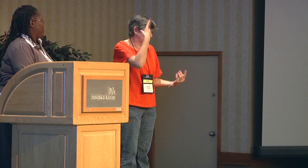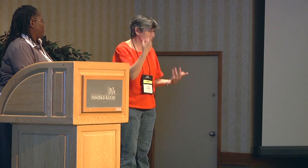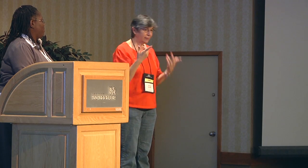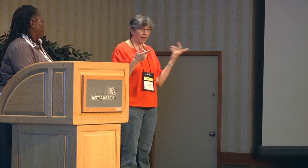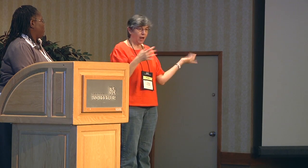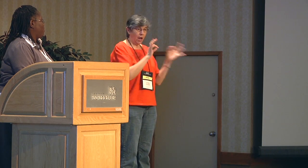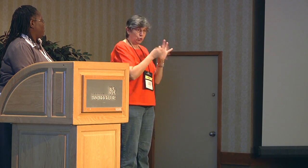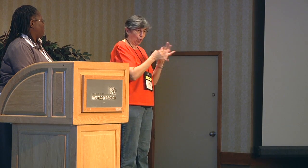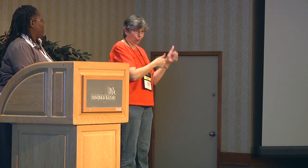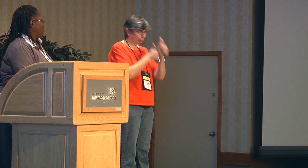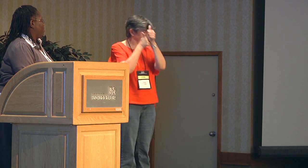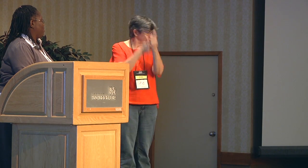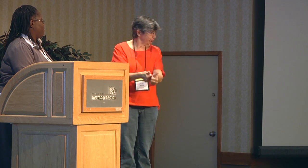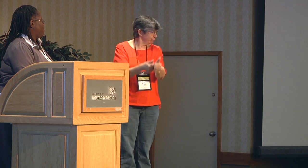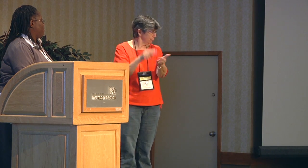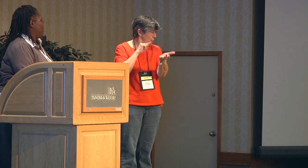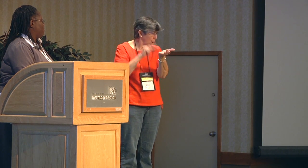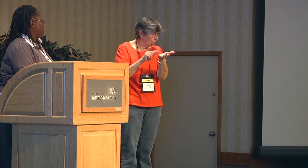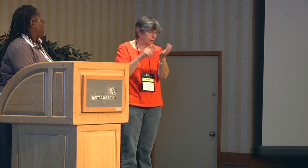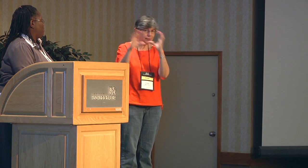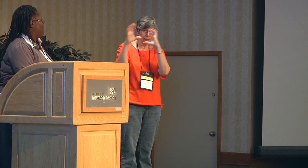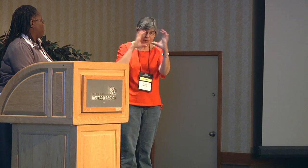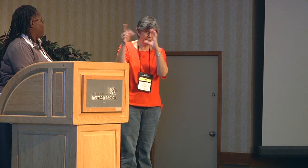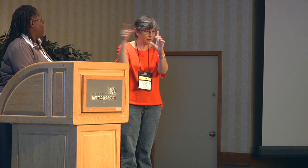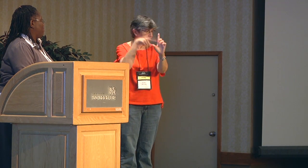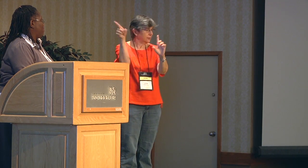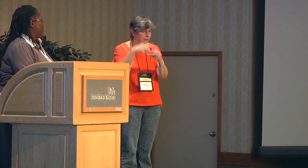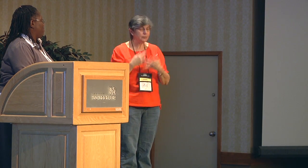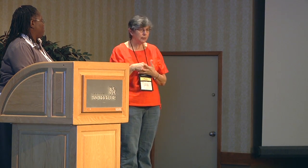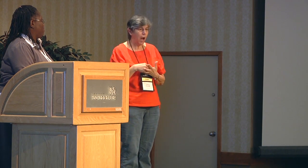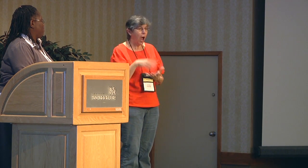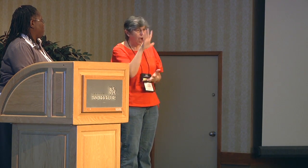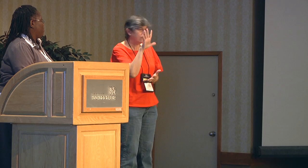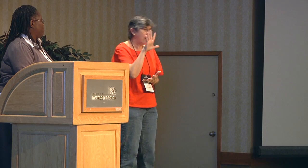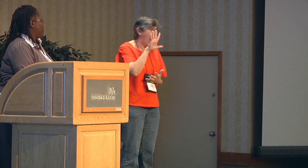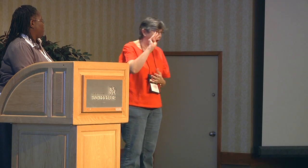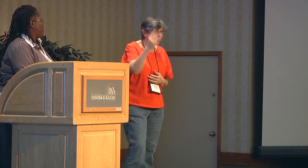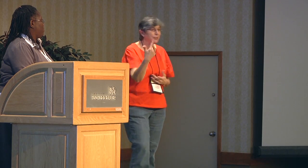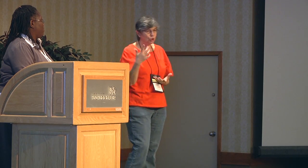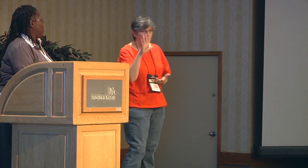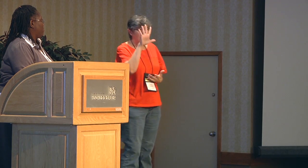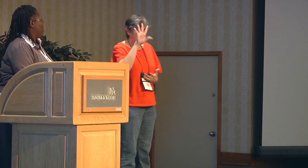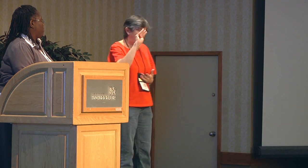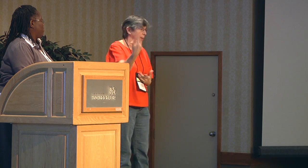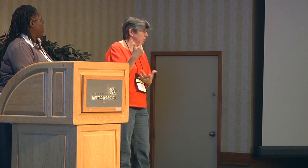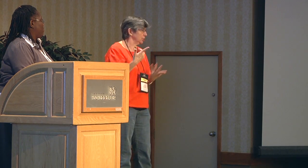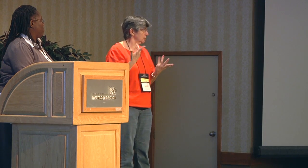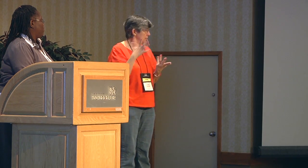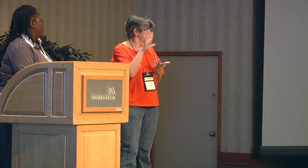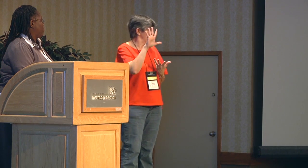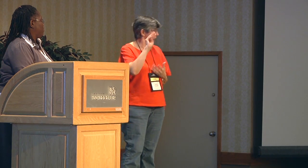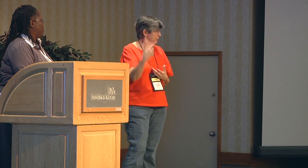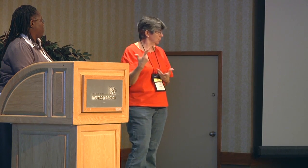didn't realize the difference between 0.5 and 5. So the miscommunication between the doctor and the